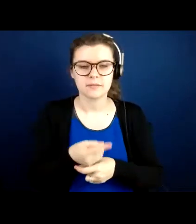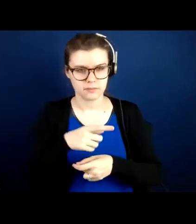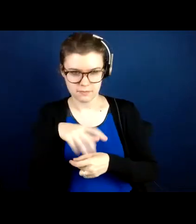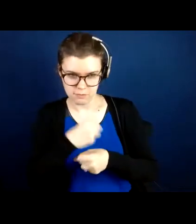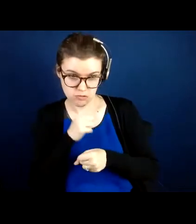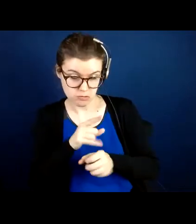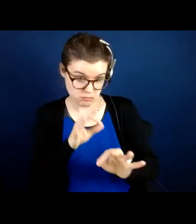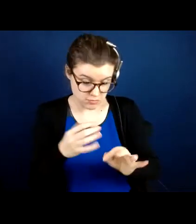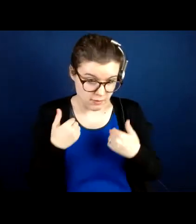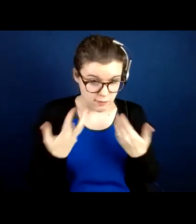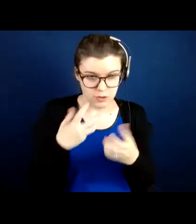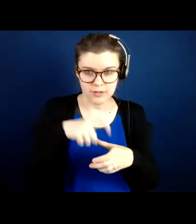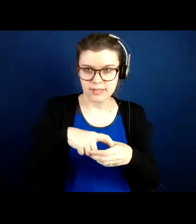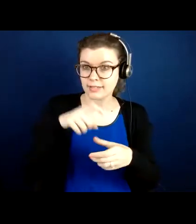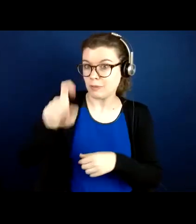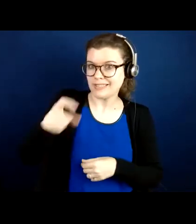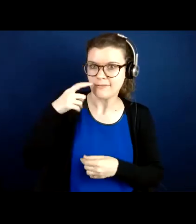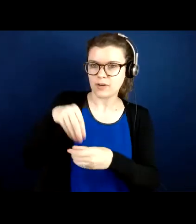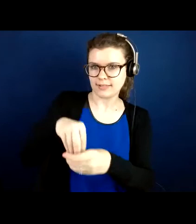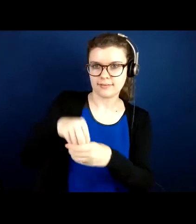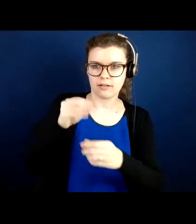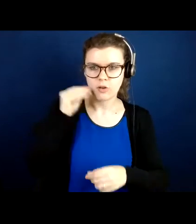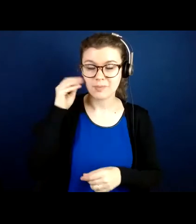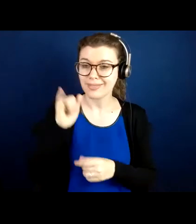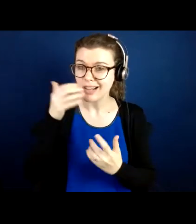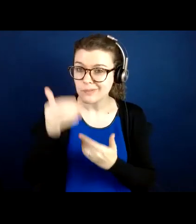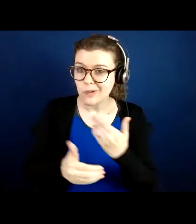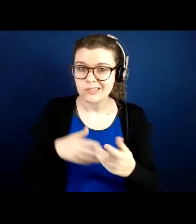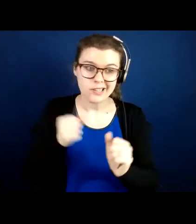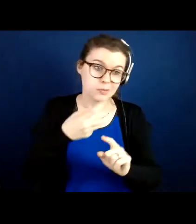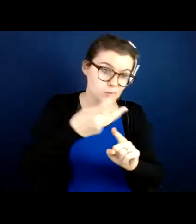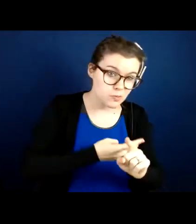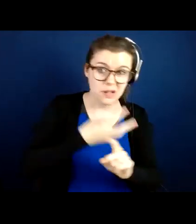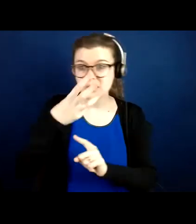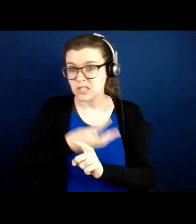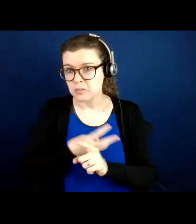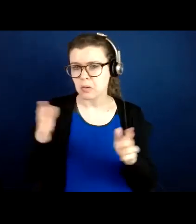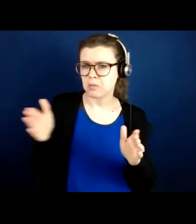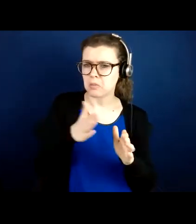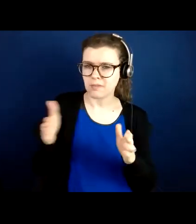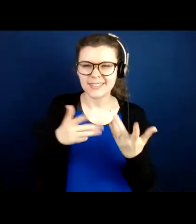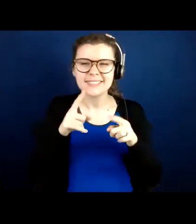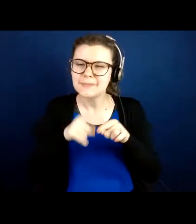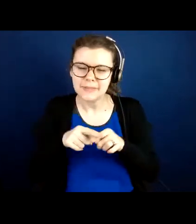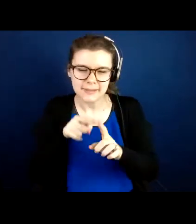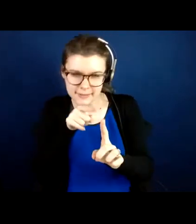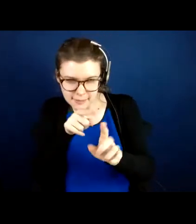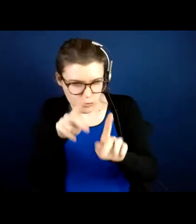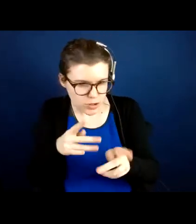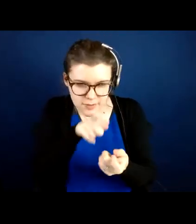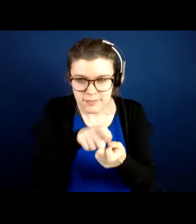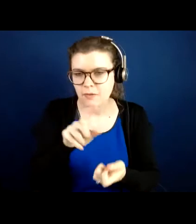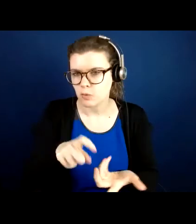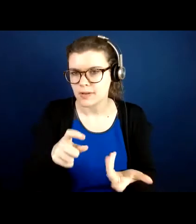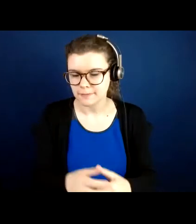home essentials. And this process can take anywhere from 2 to 6 months, depending on what the needs